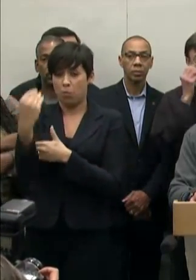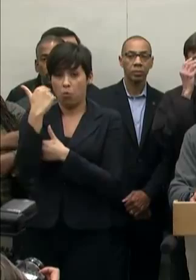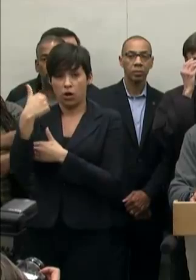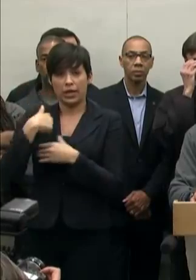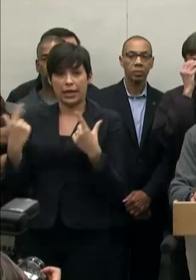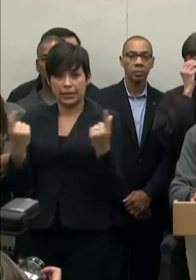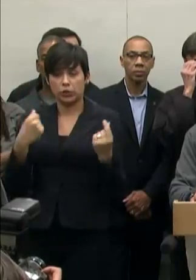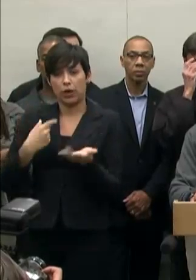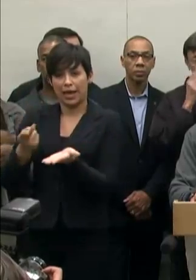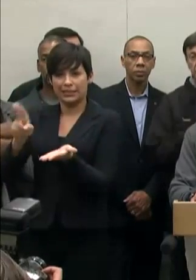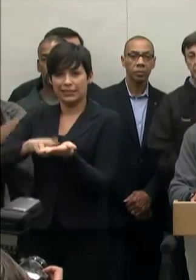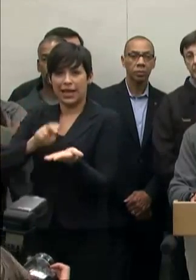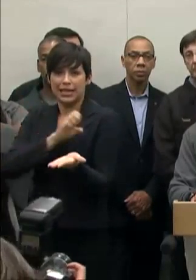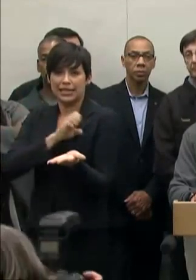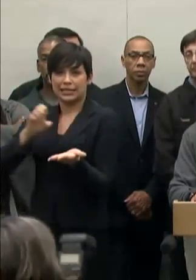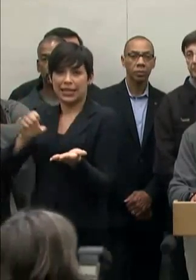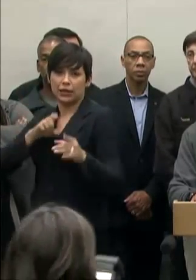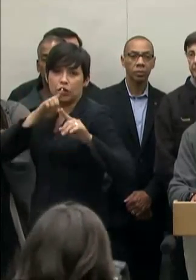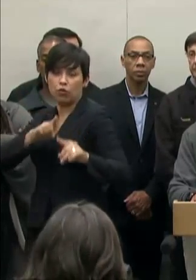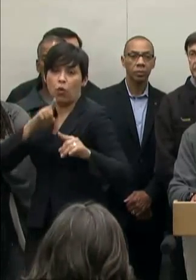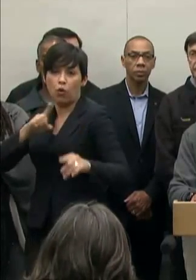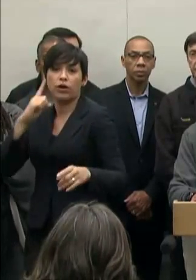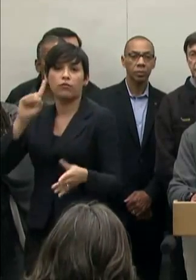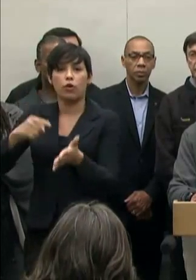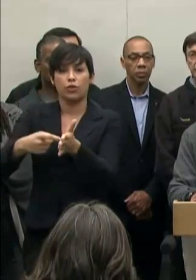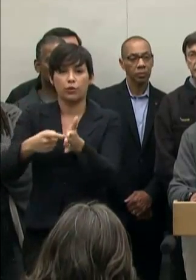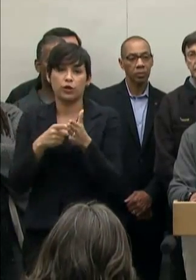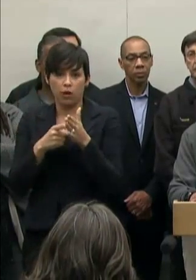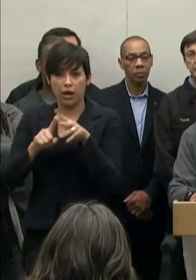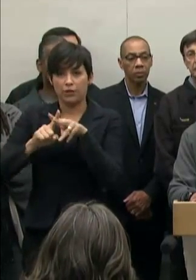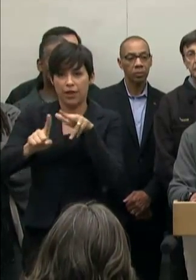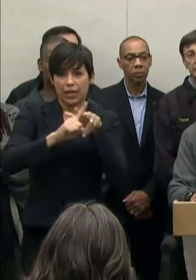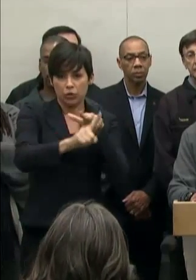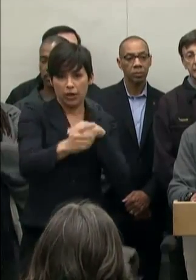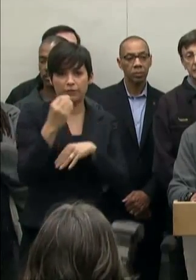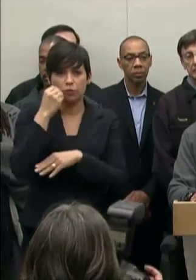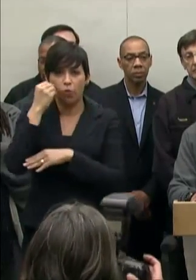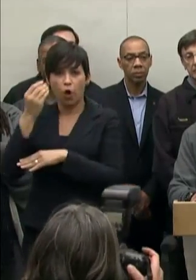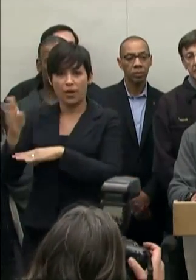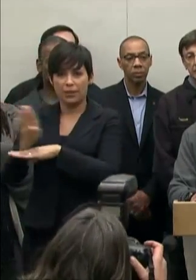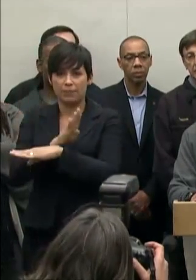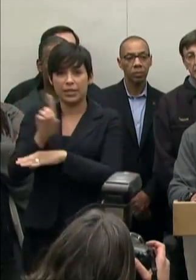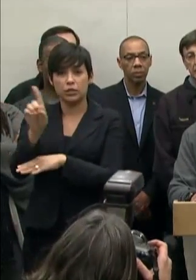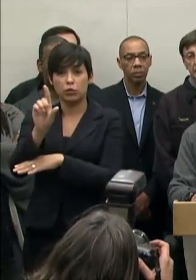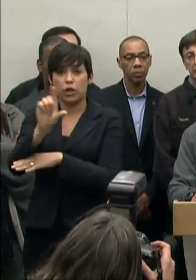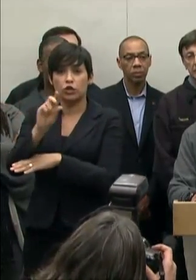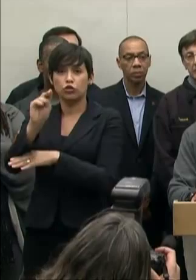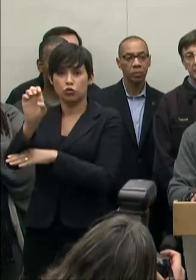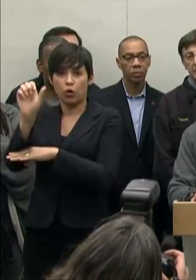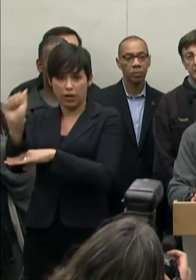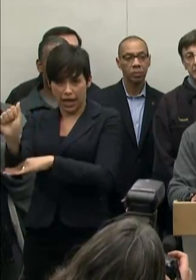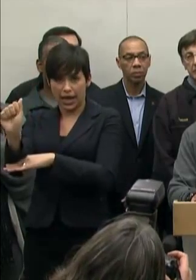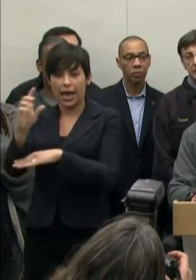the mandatory evacuation of homes and businesses in Zone A, low-lying coastal areas